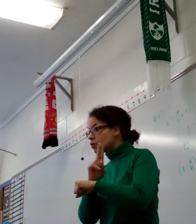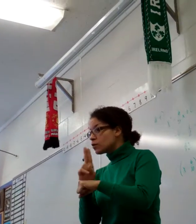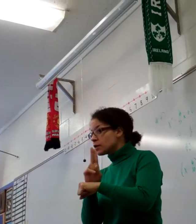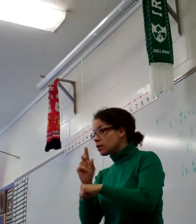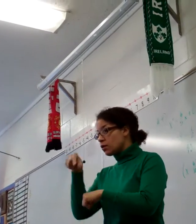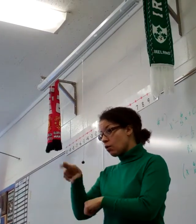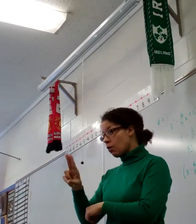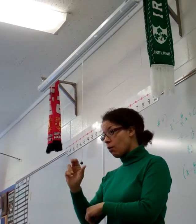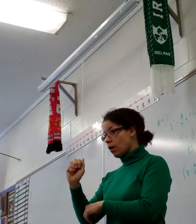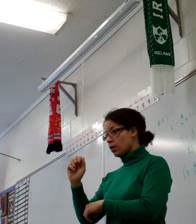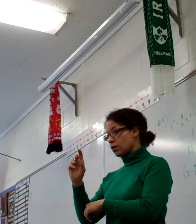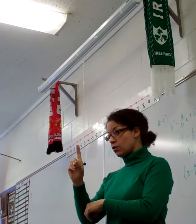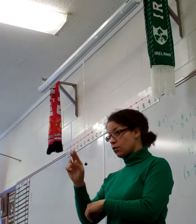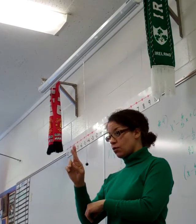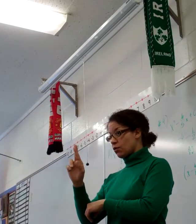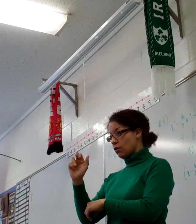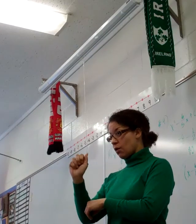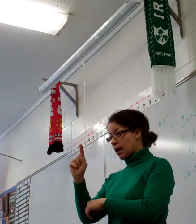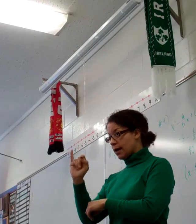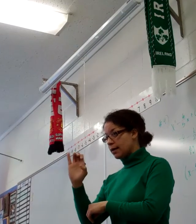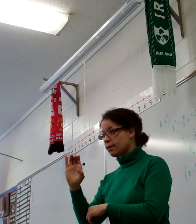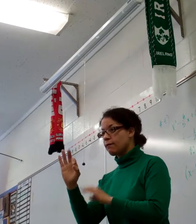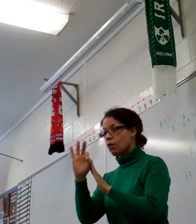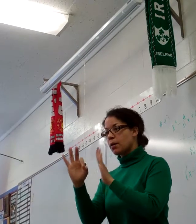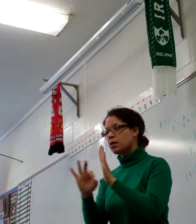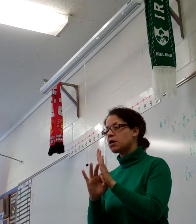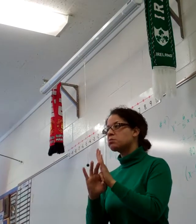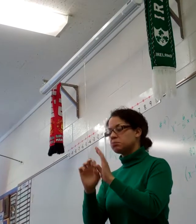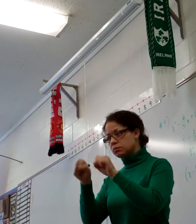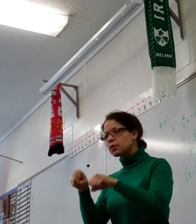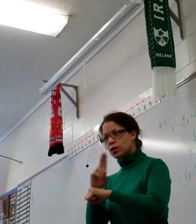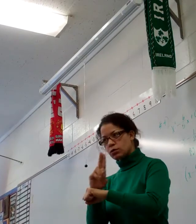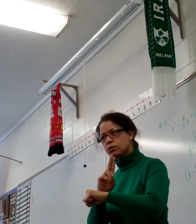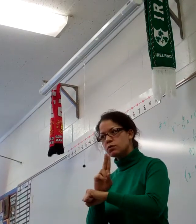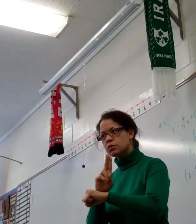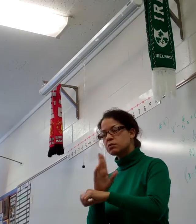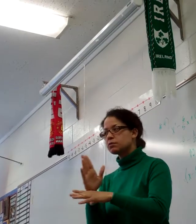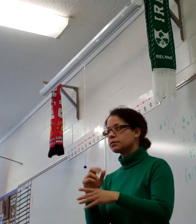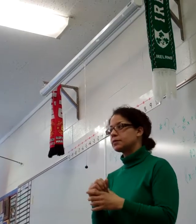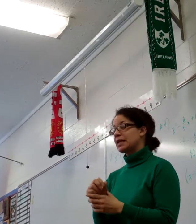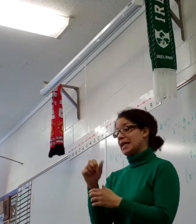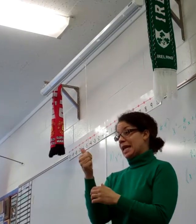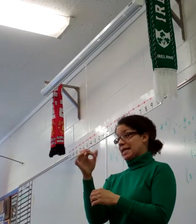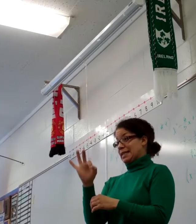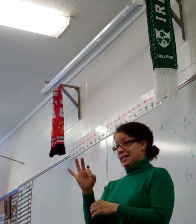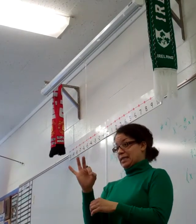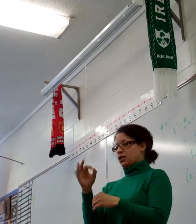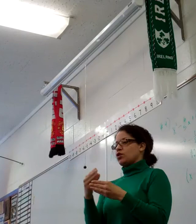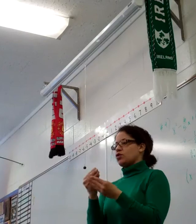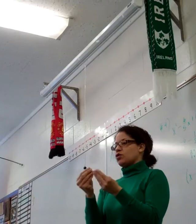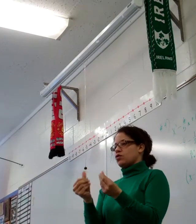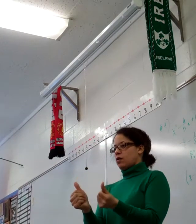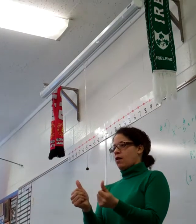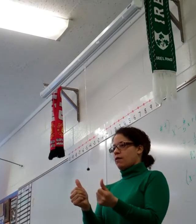time. I will tell you that number 19 can be solved by square rooting, number 20 can be